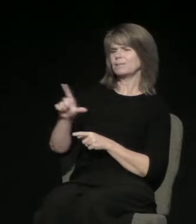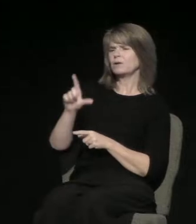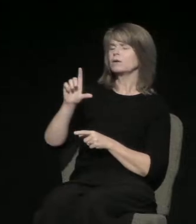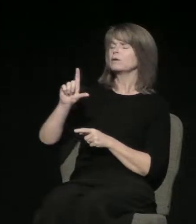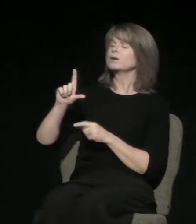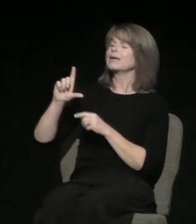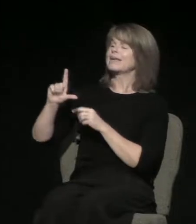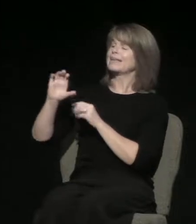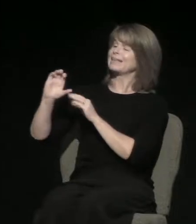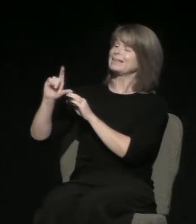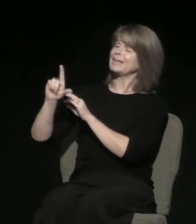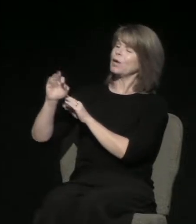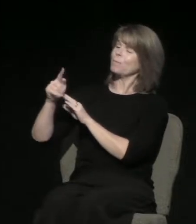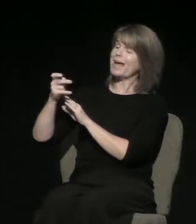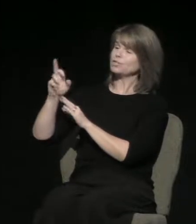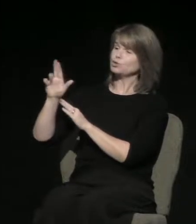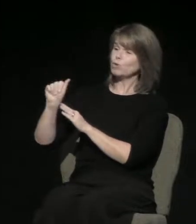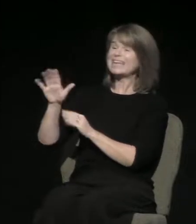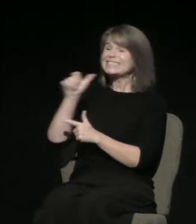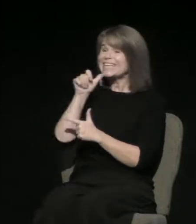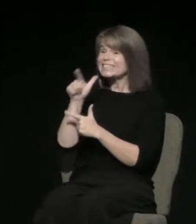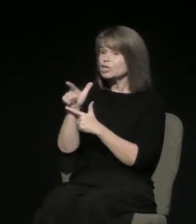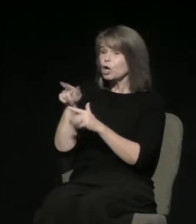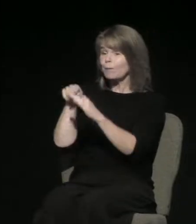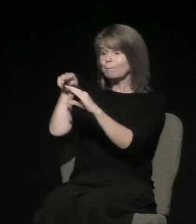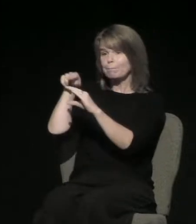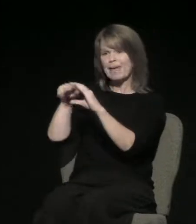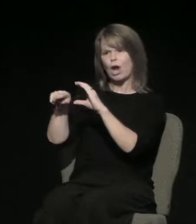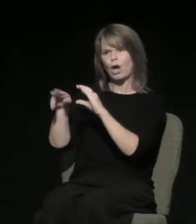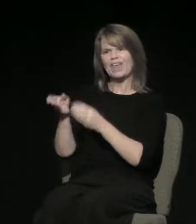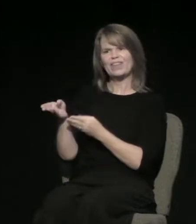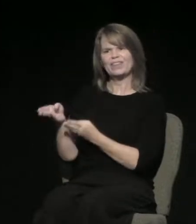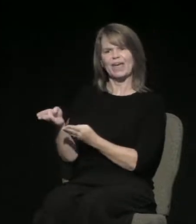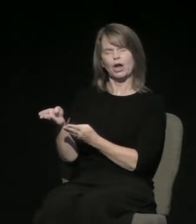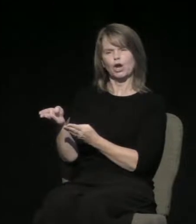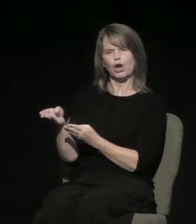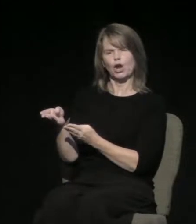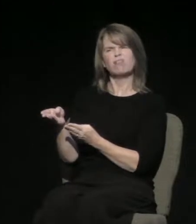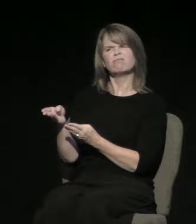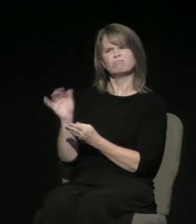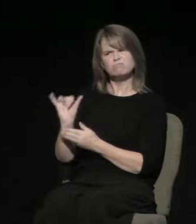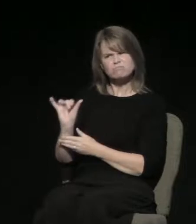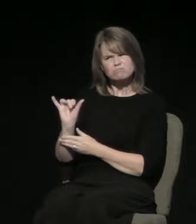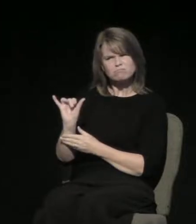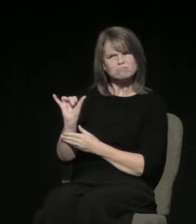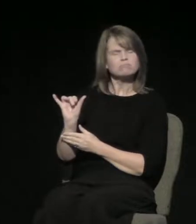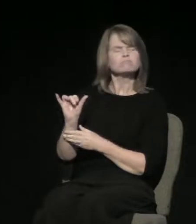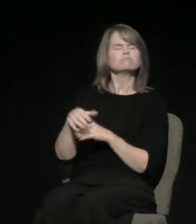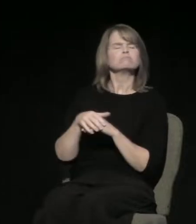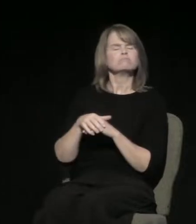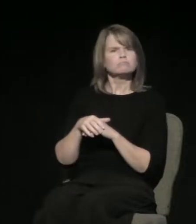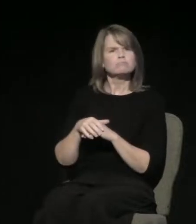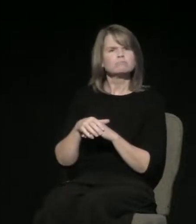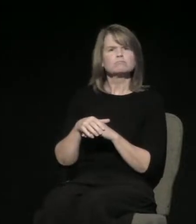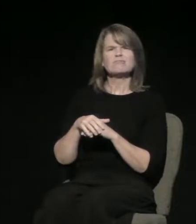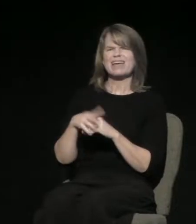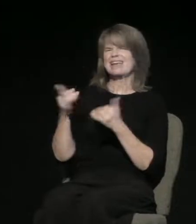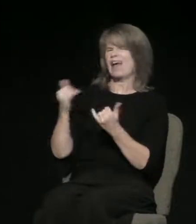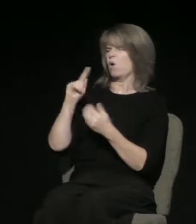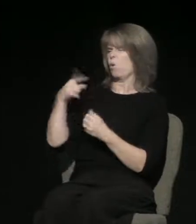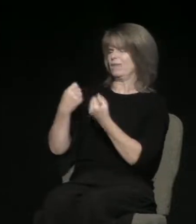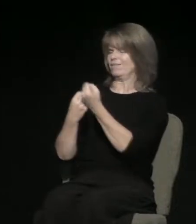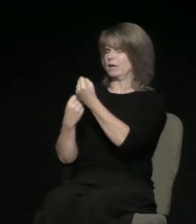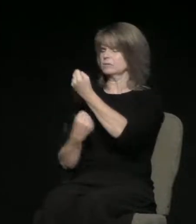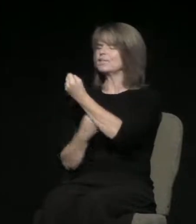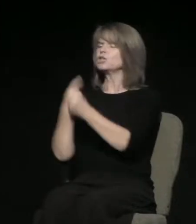Cleopatra's sister Is buried She fled to the Temple of Artemis There in Ephesus Which there's only A foundation now And